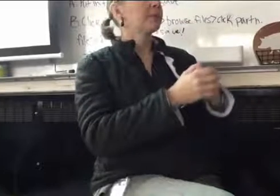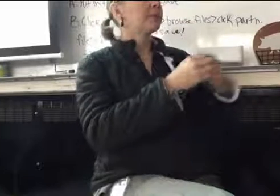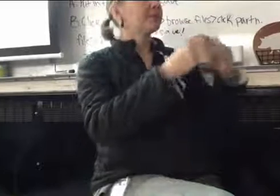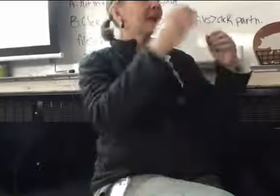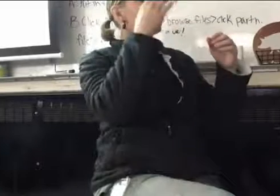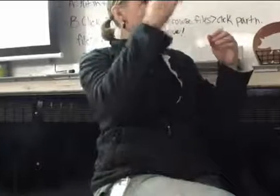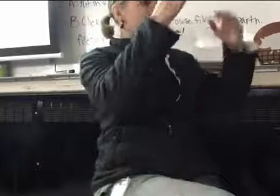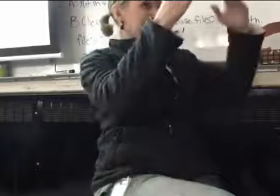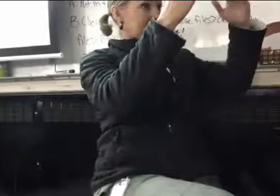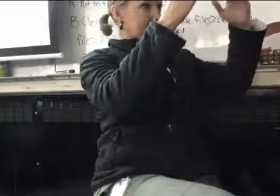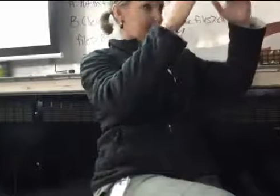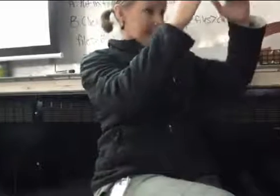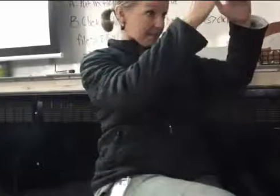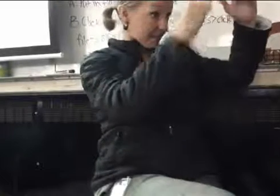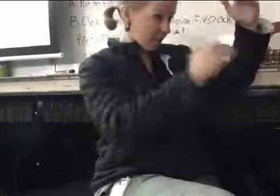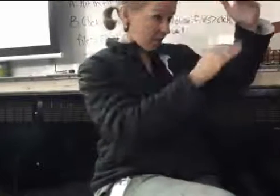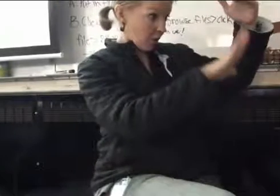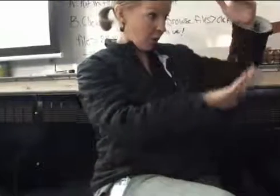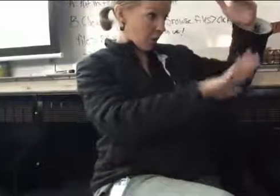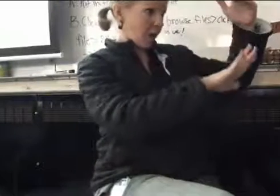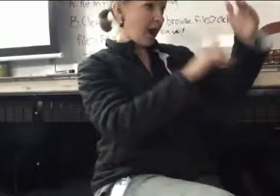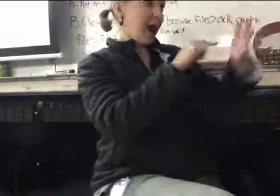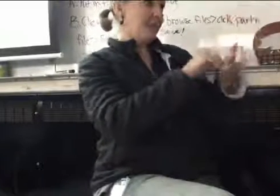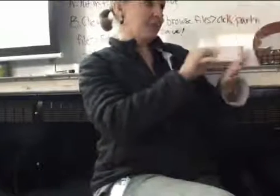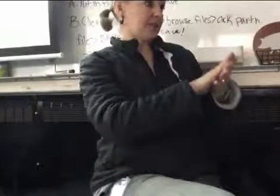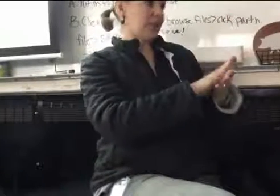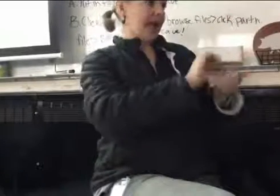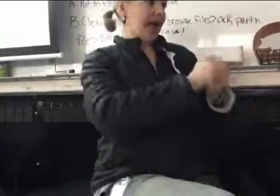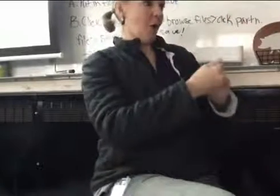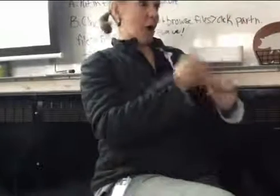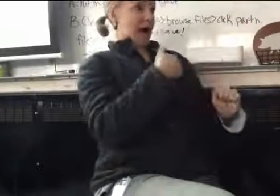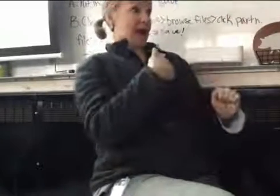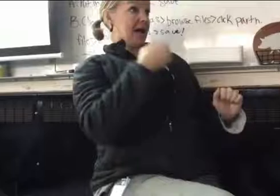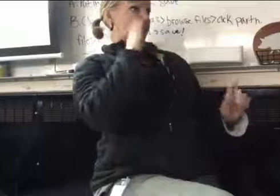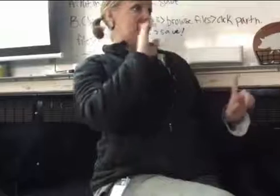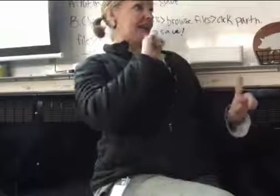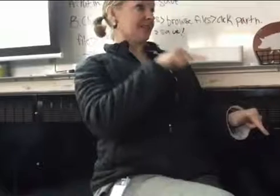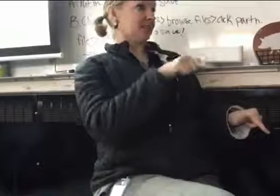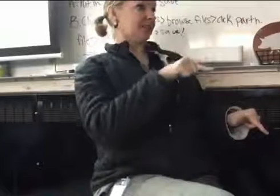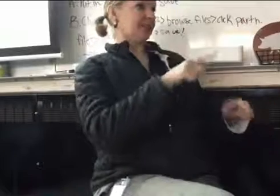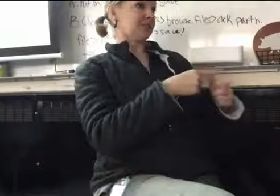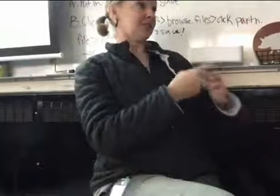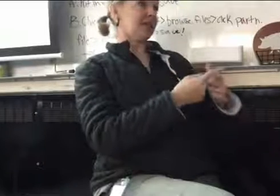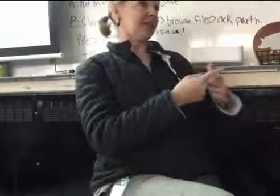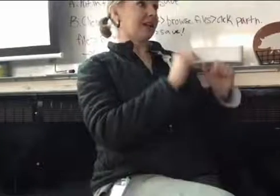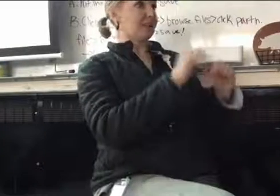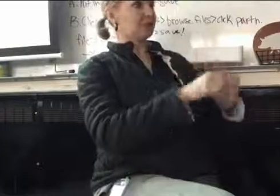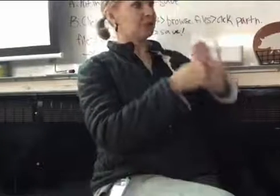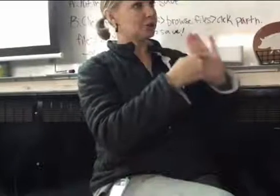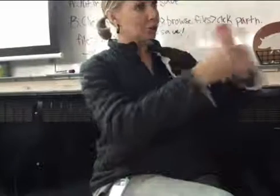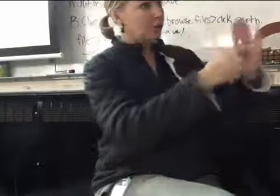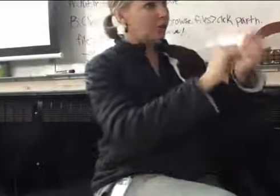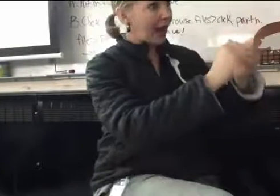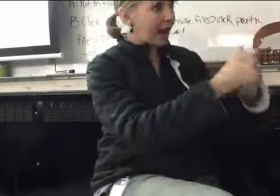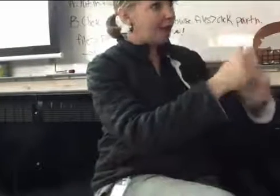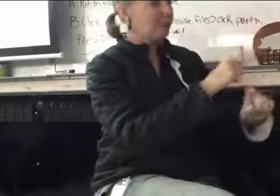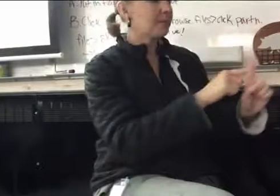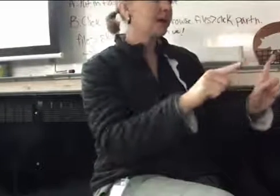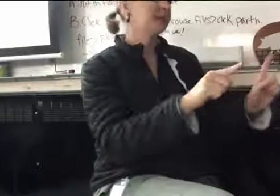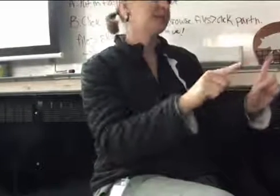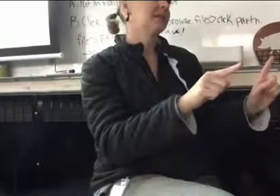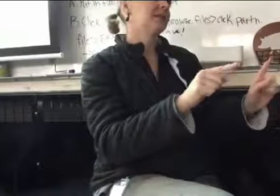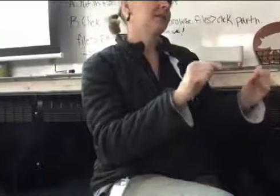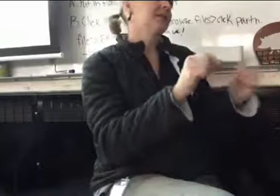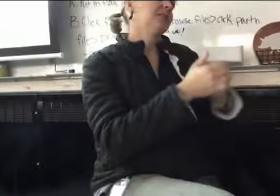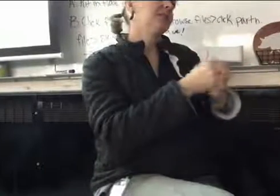key concept, I put how I would possibly answer that in order to be able to kind of show it. But you never know what they could ask on the